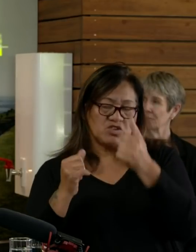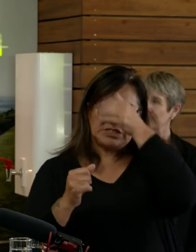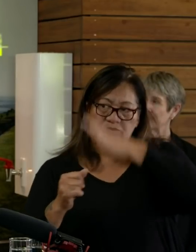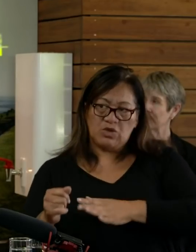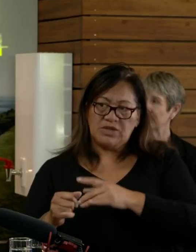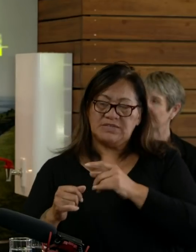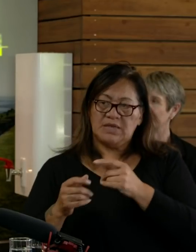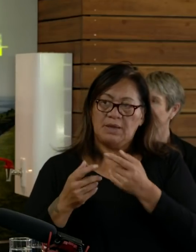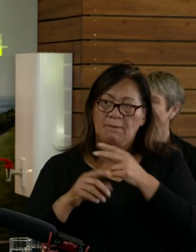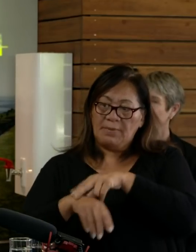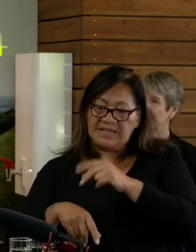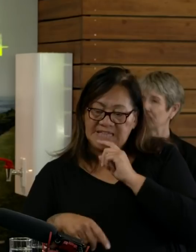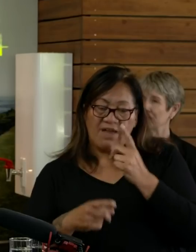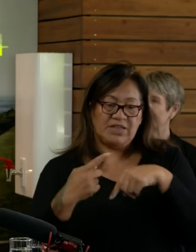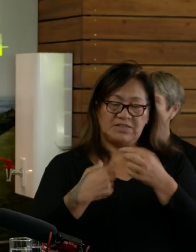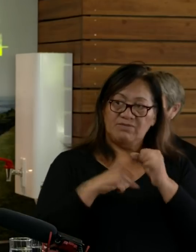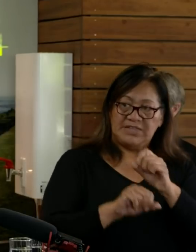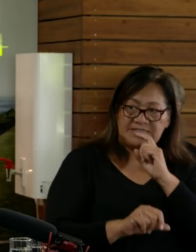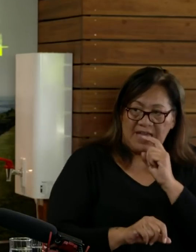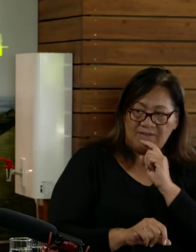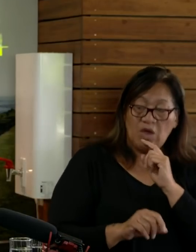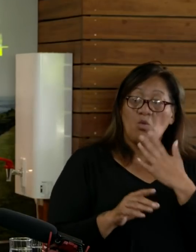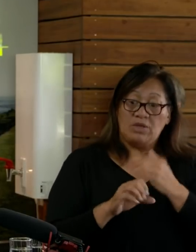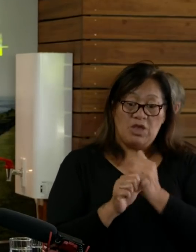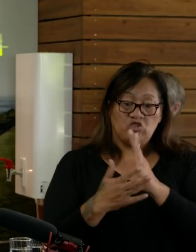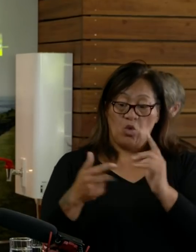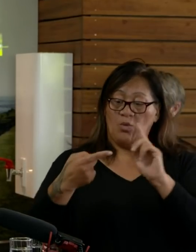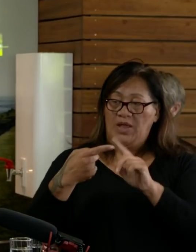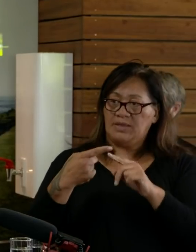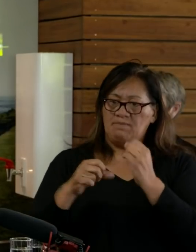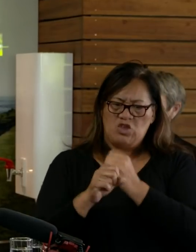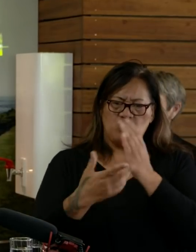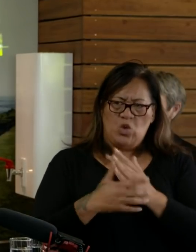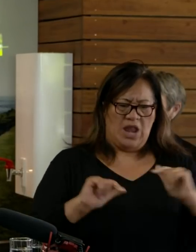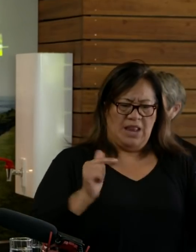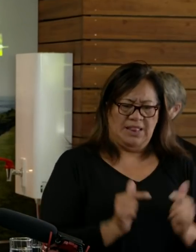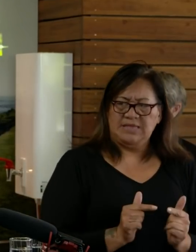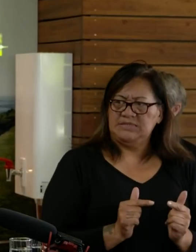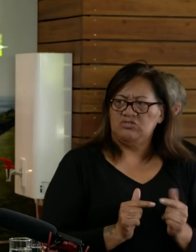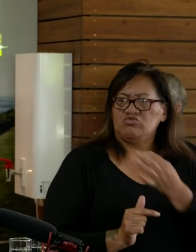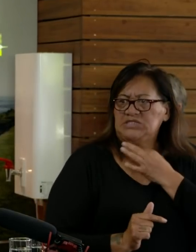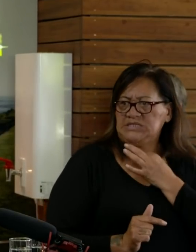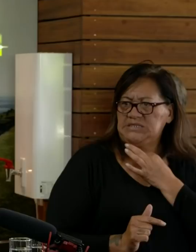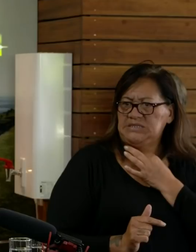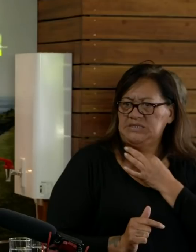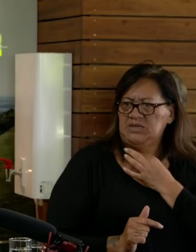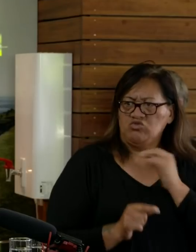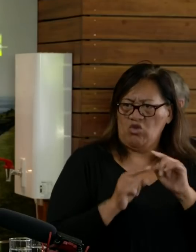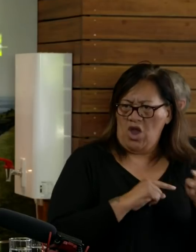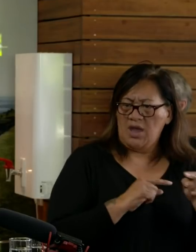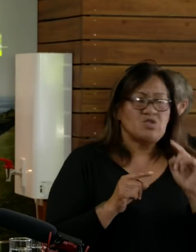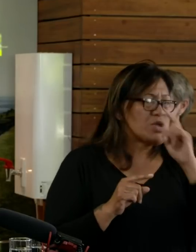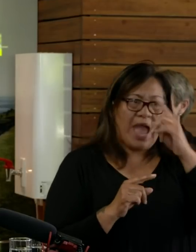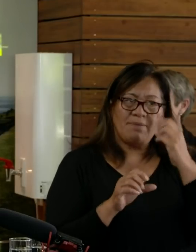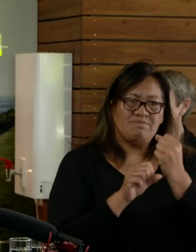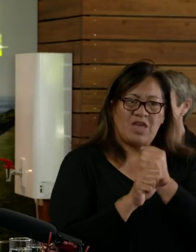Force and police staff to ensure, A, that we mitigated as best as possible every risk, even though you